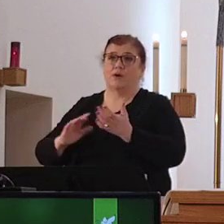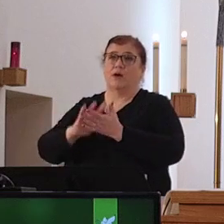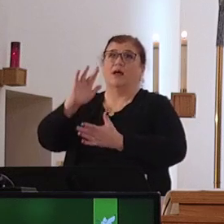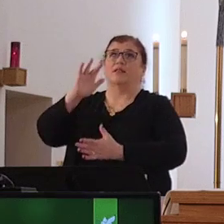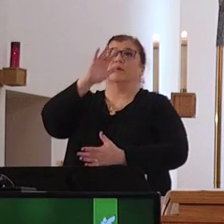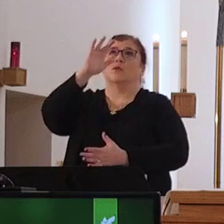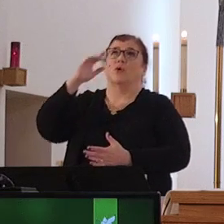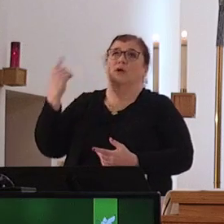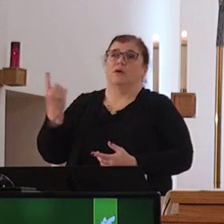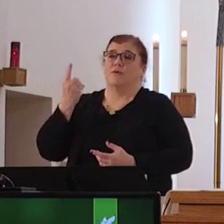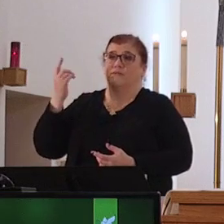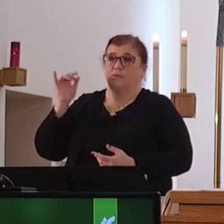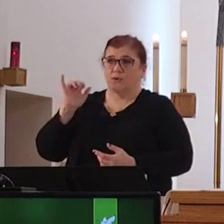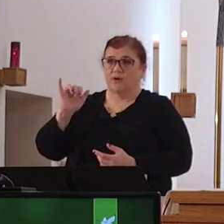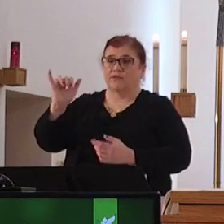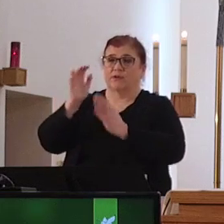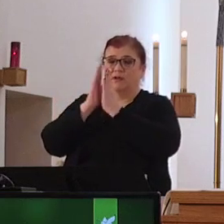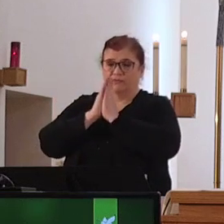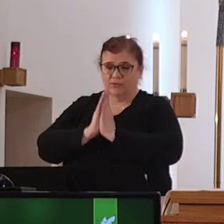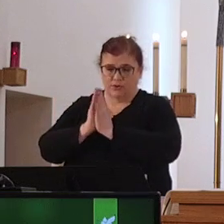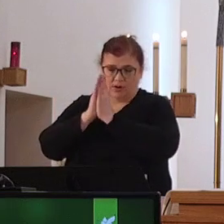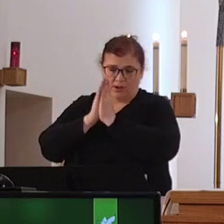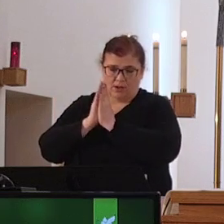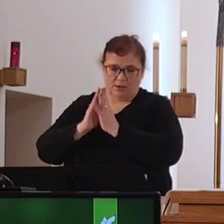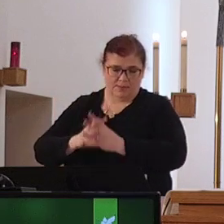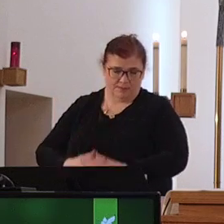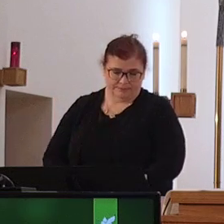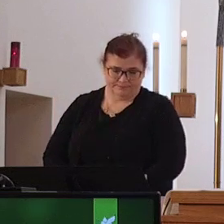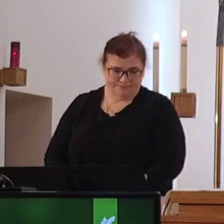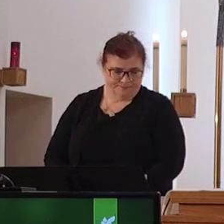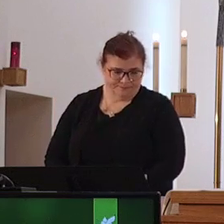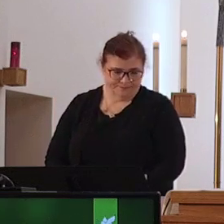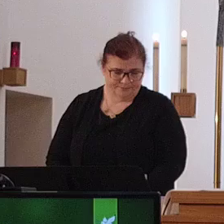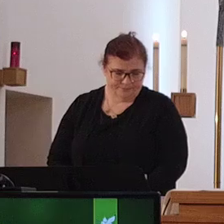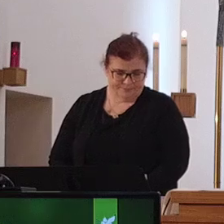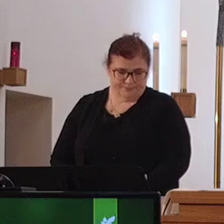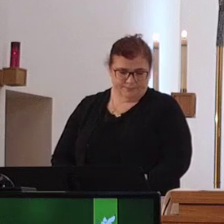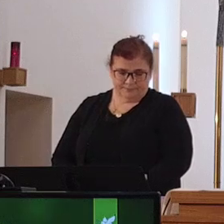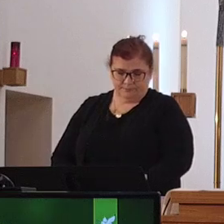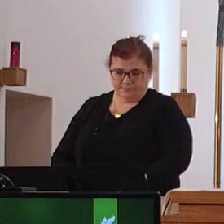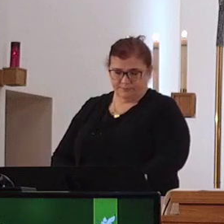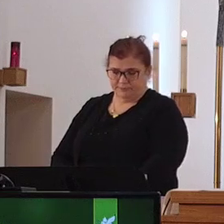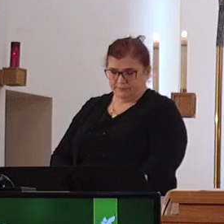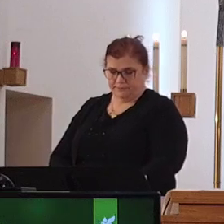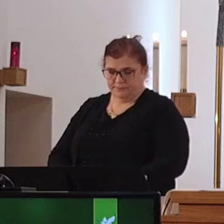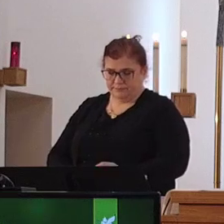the power, and the glory, forever and ever. Amen.